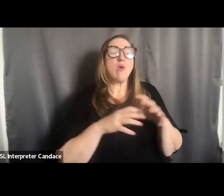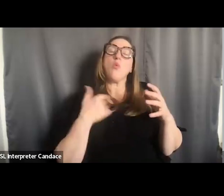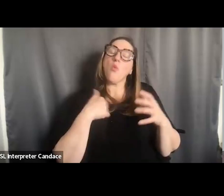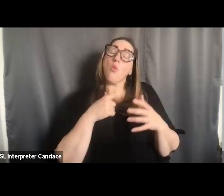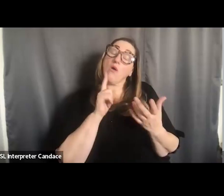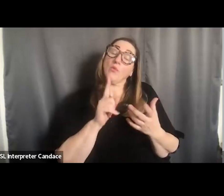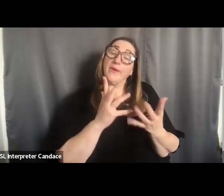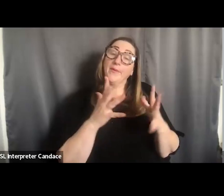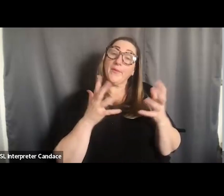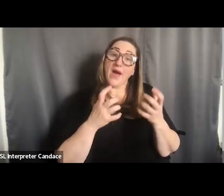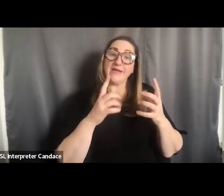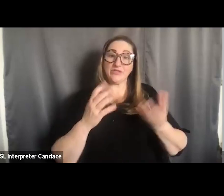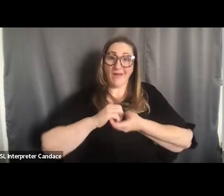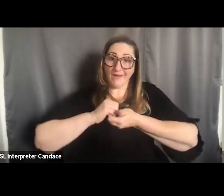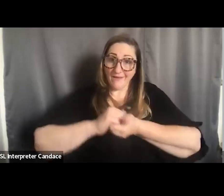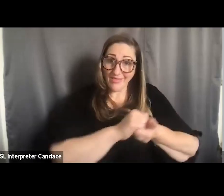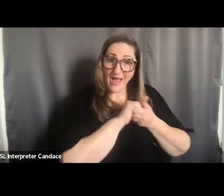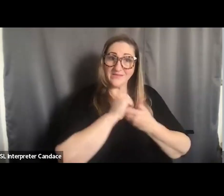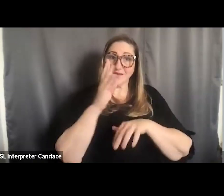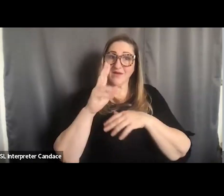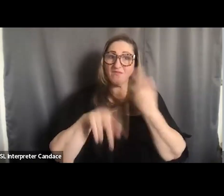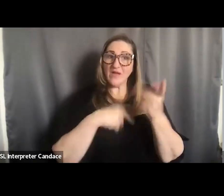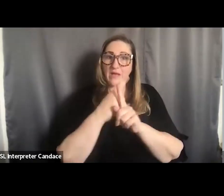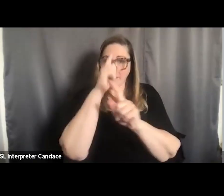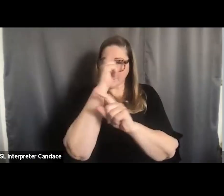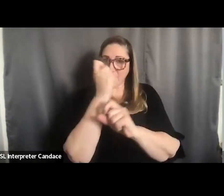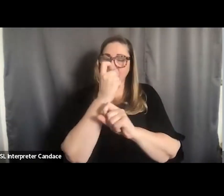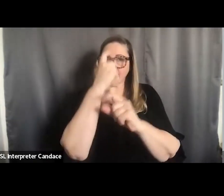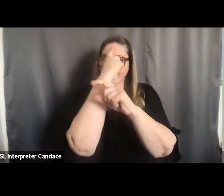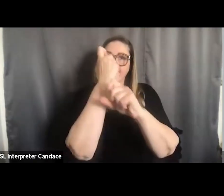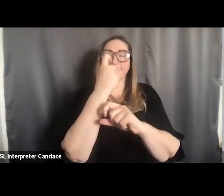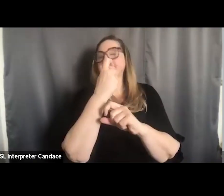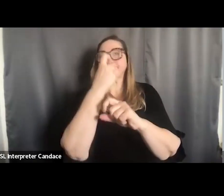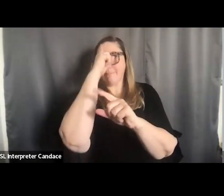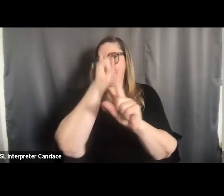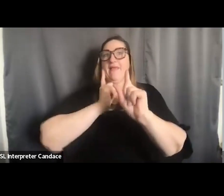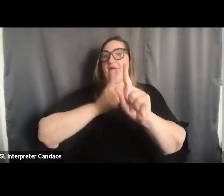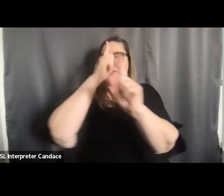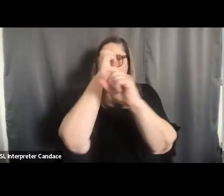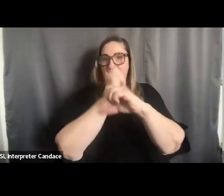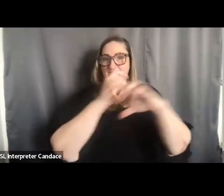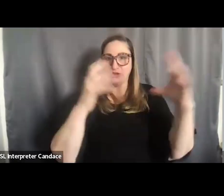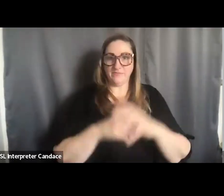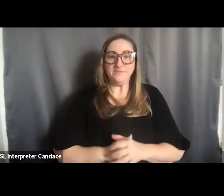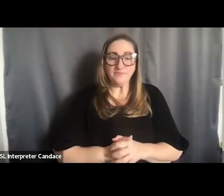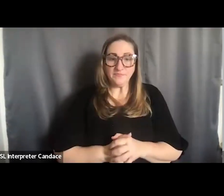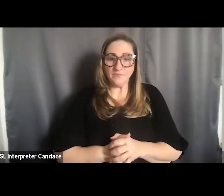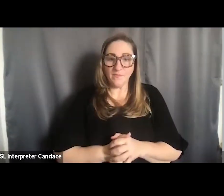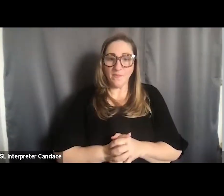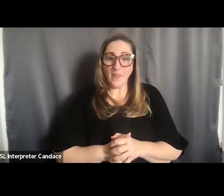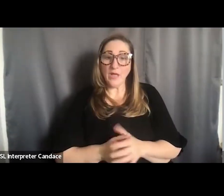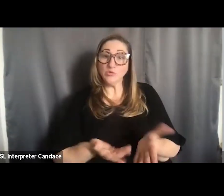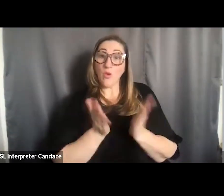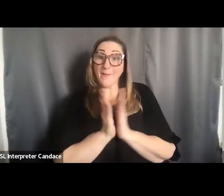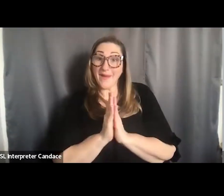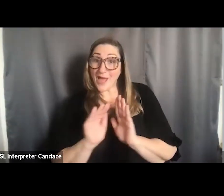want for our New York City dance. So please join us by dropping into the chat one word or phrase that describes your vision of